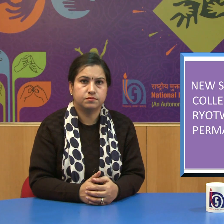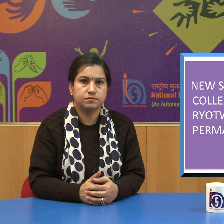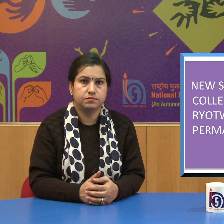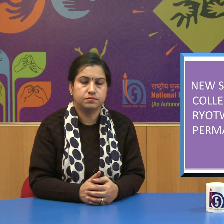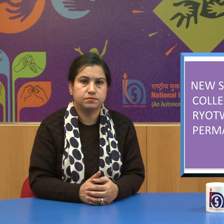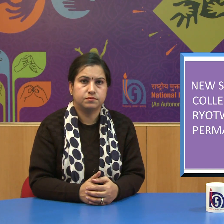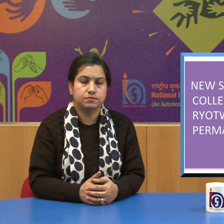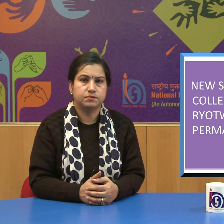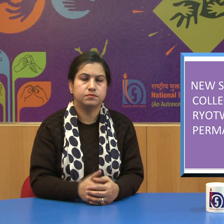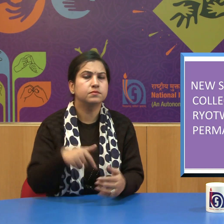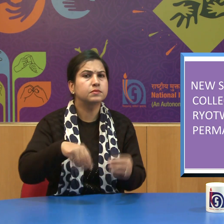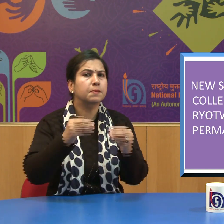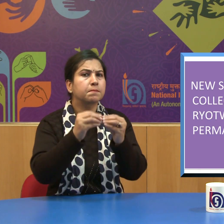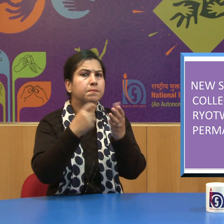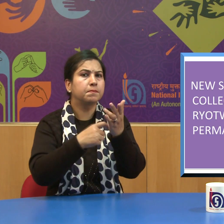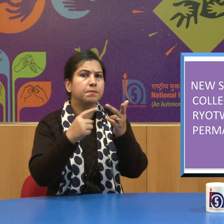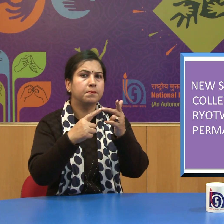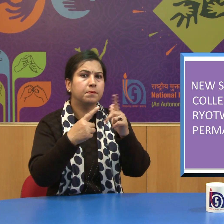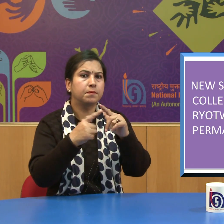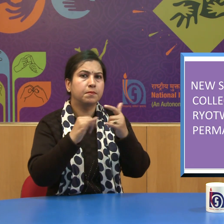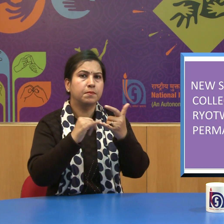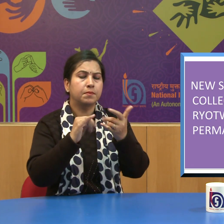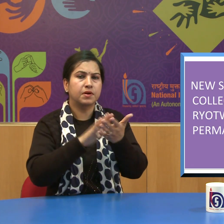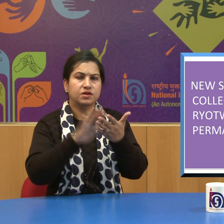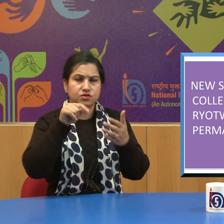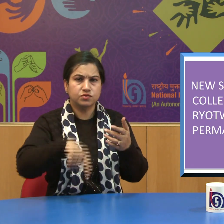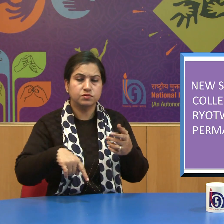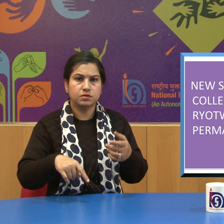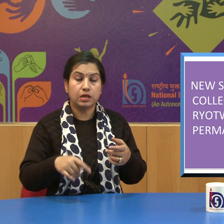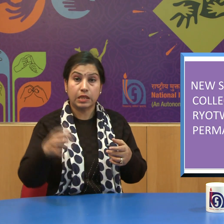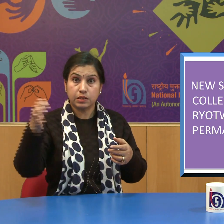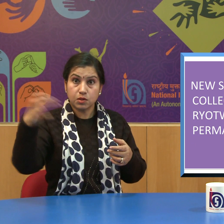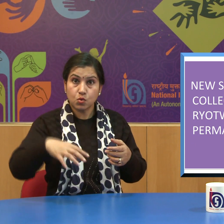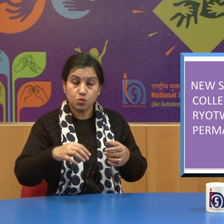The British had introduced new systems of land revenue collection